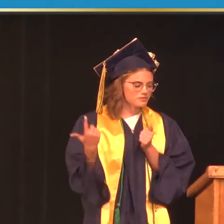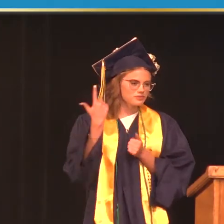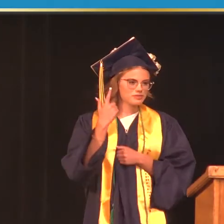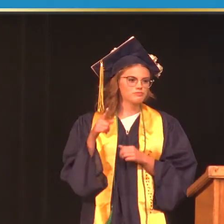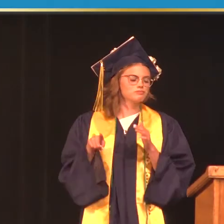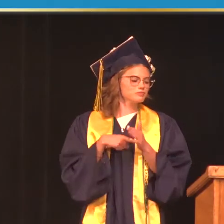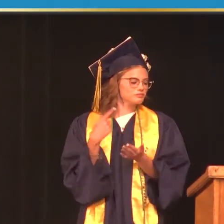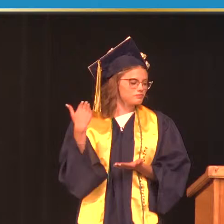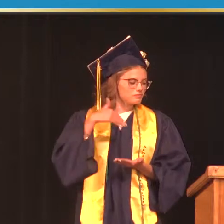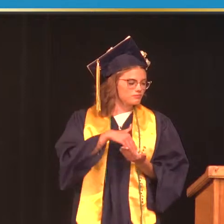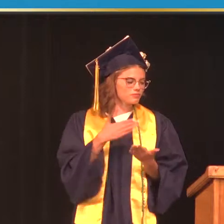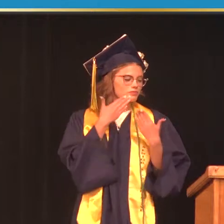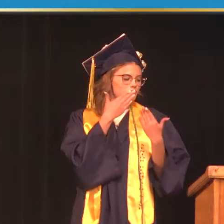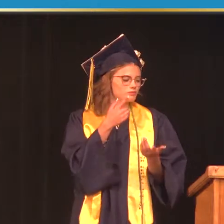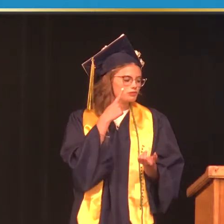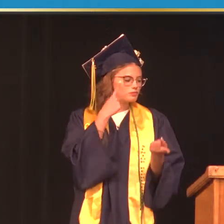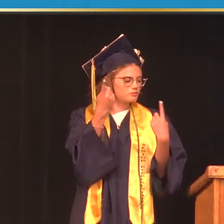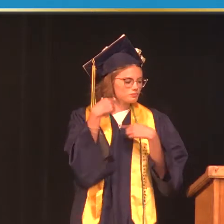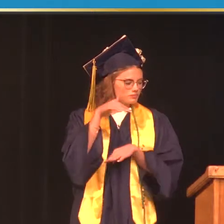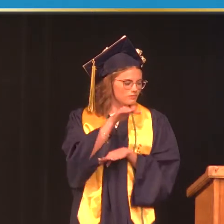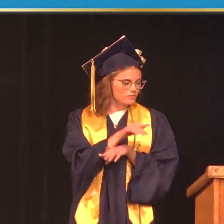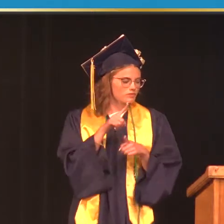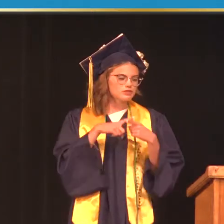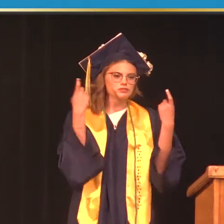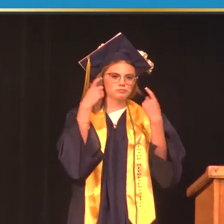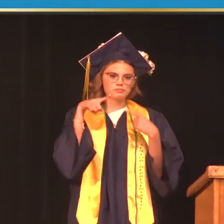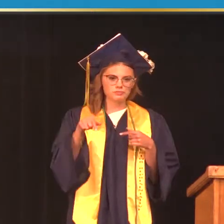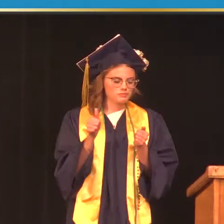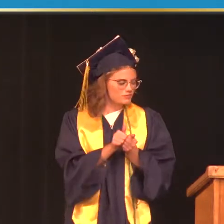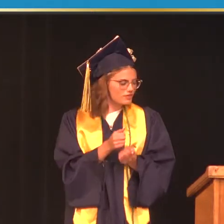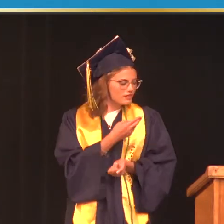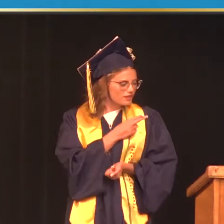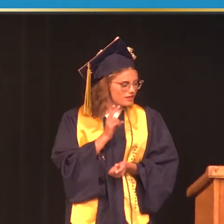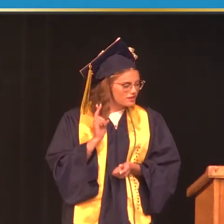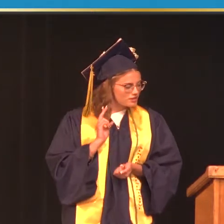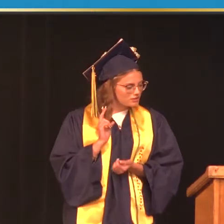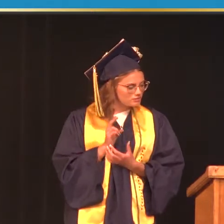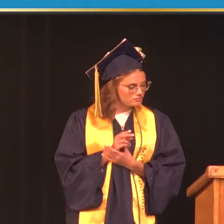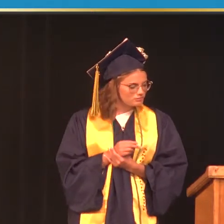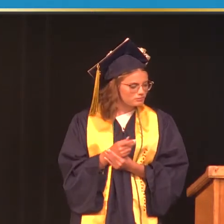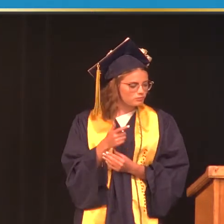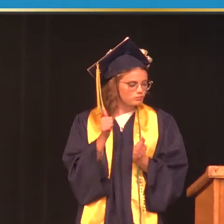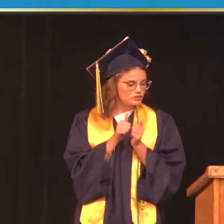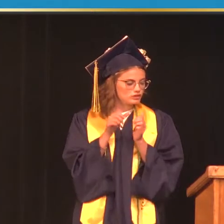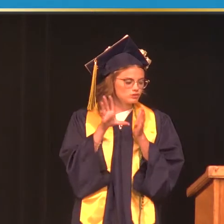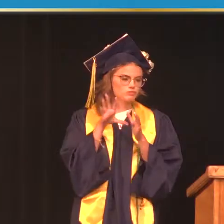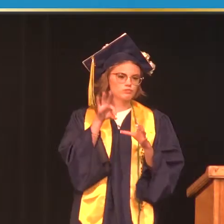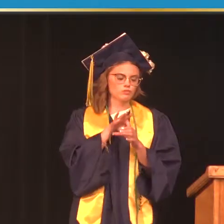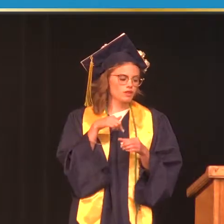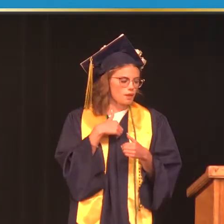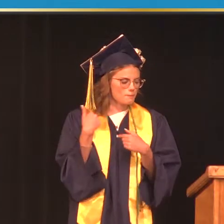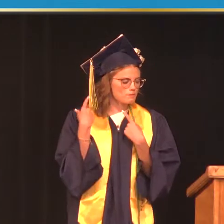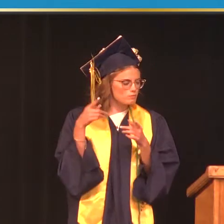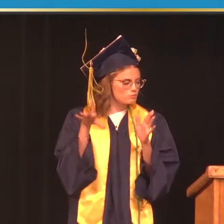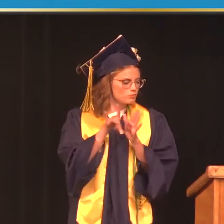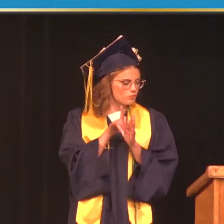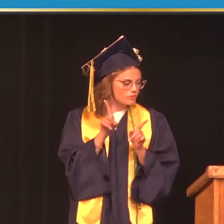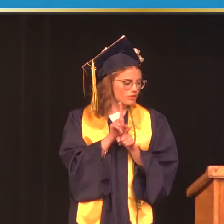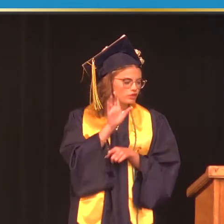Good evening, everyone. Once again, thank you everyone for coming tonight to celebrate with us. With